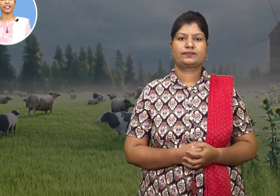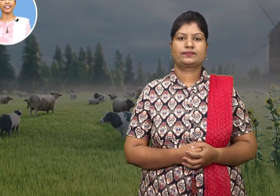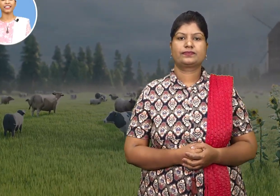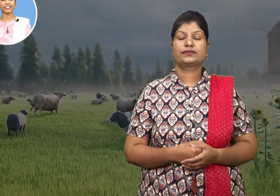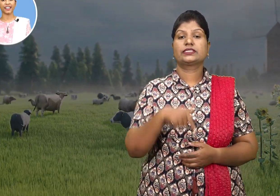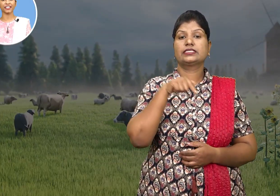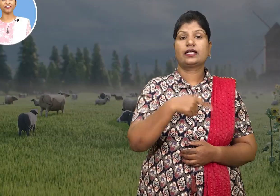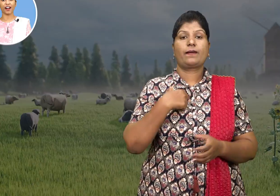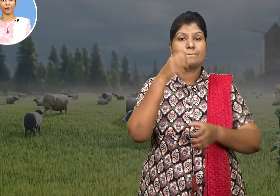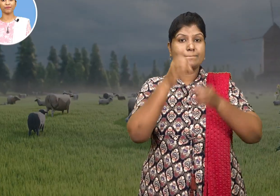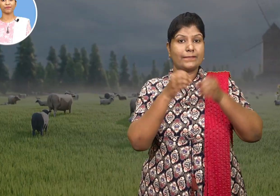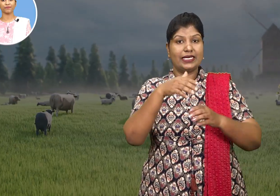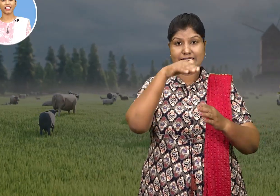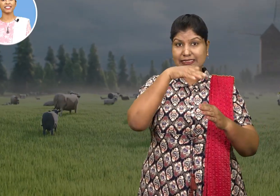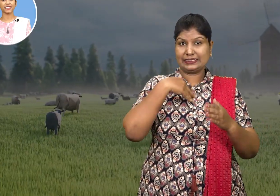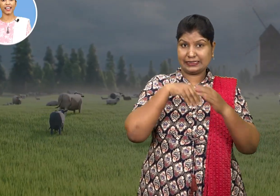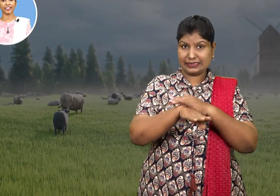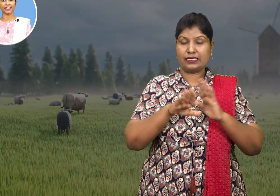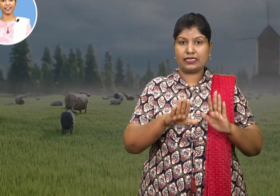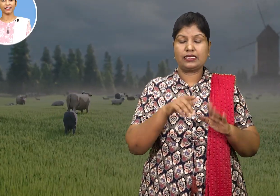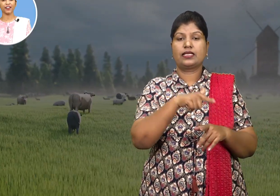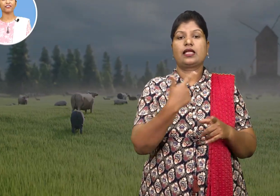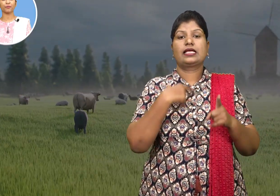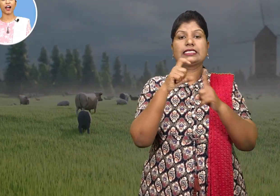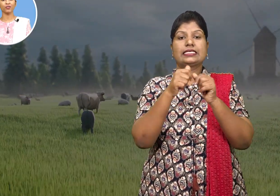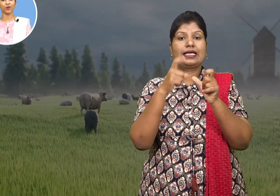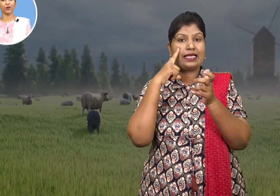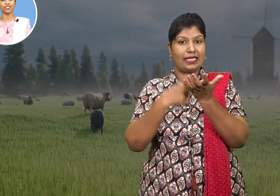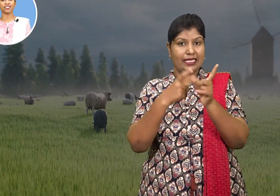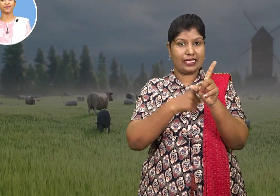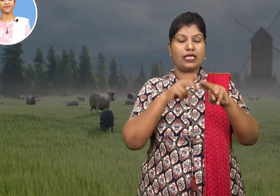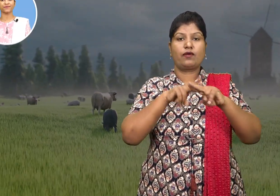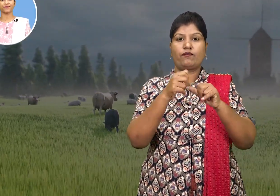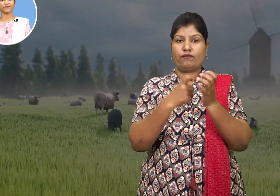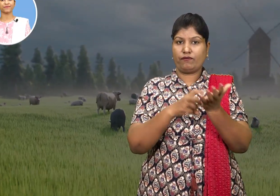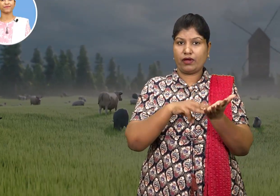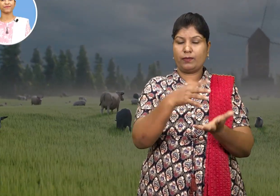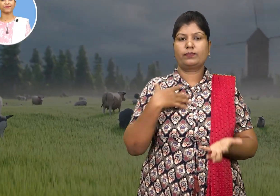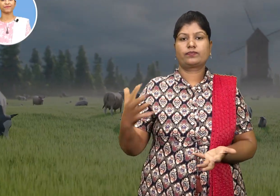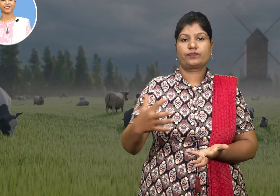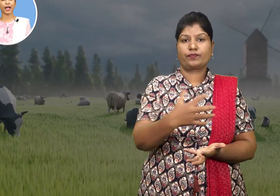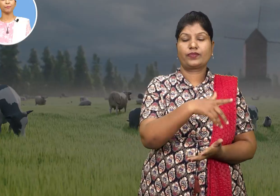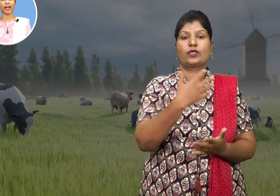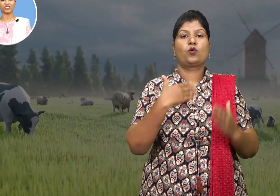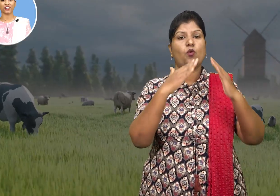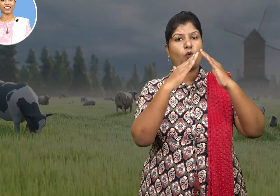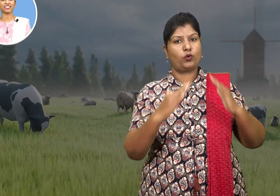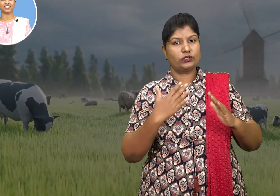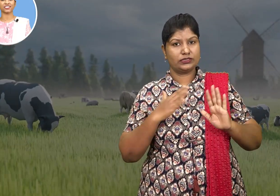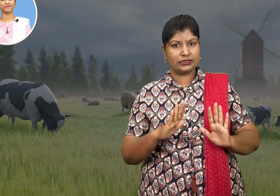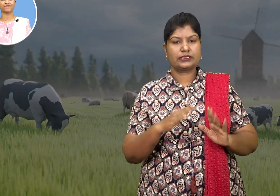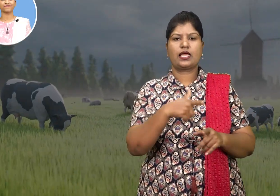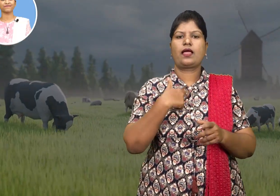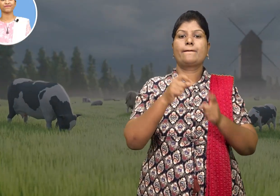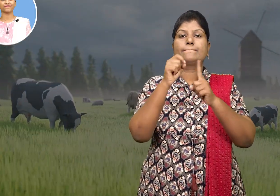The milk in the dairy farm is collected from households and